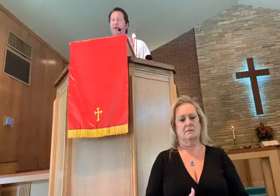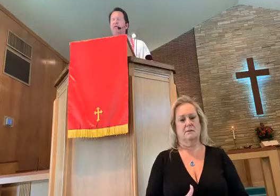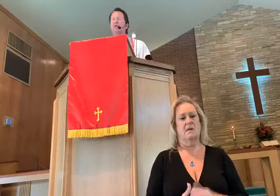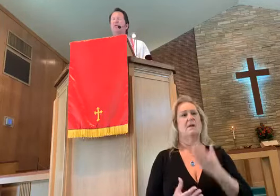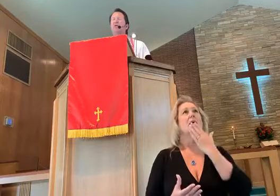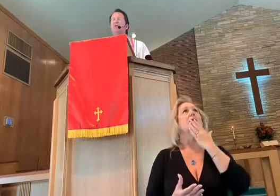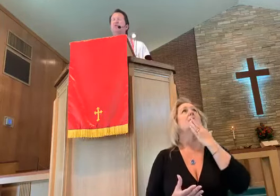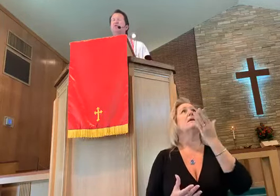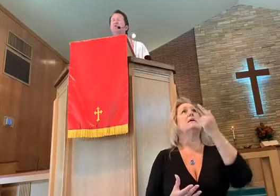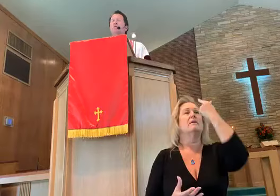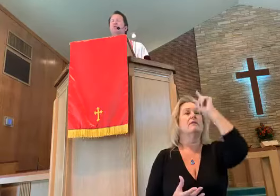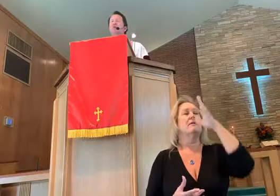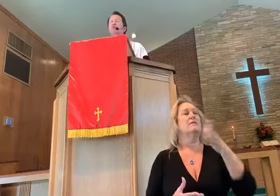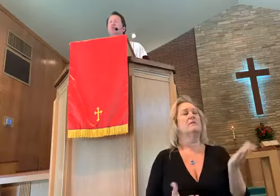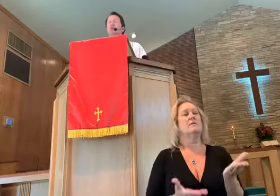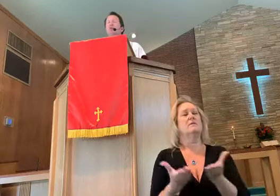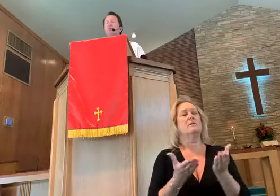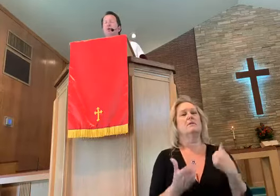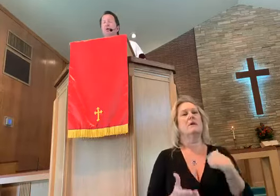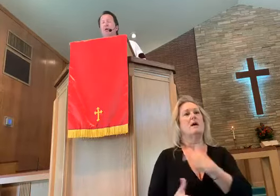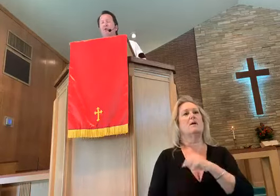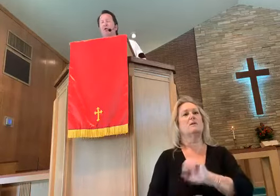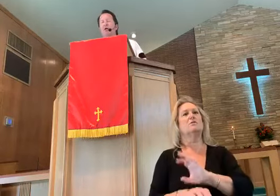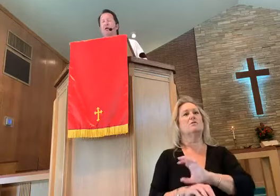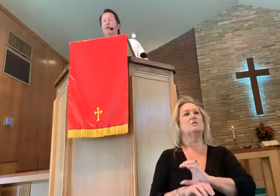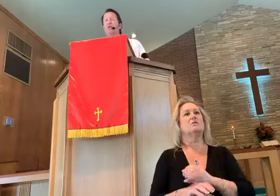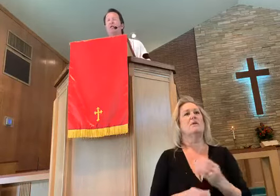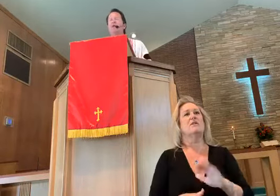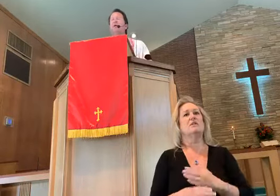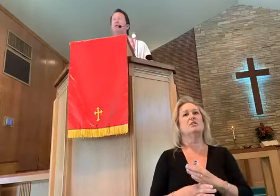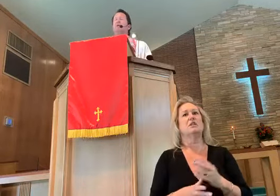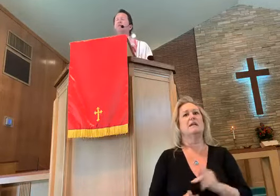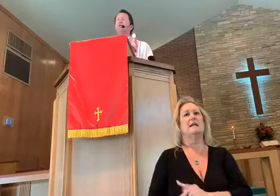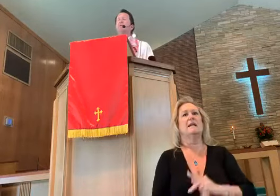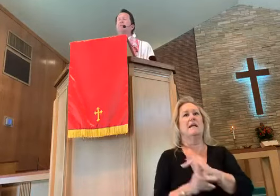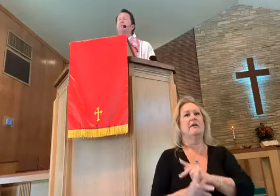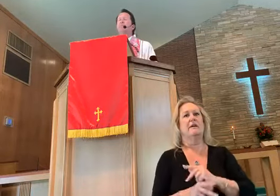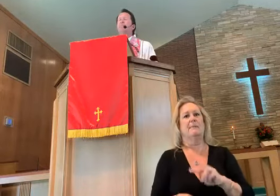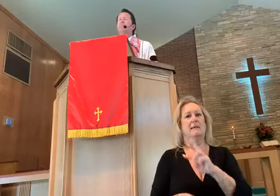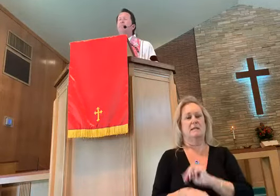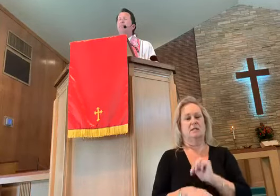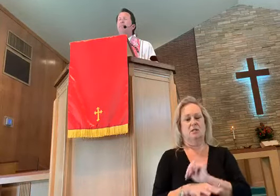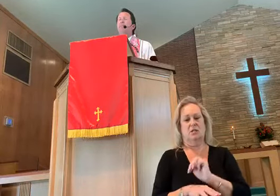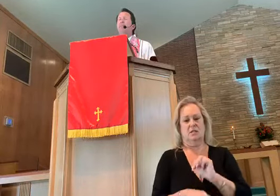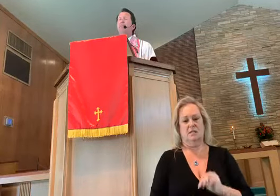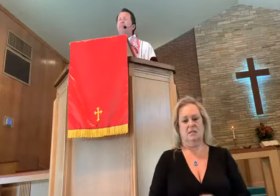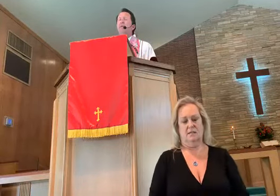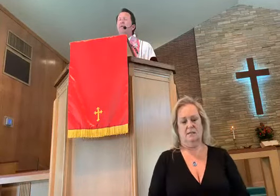We thank you for those who serve our church as part of our sharing and caring ministry.